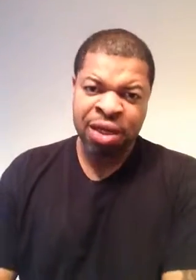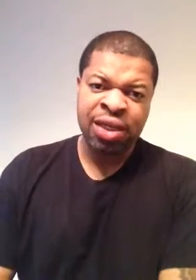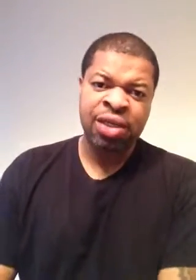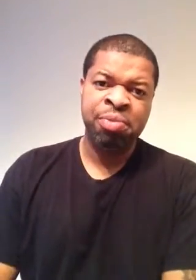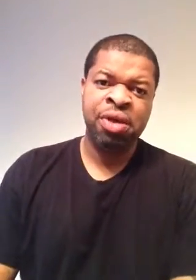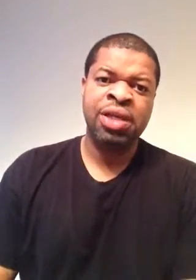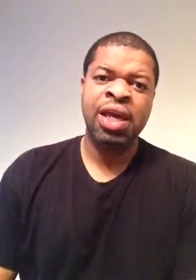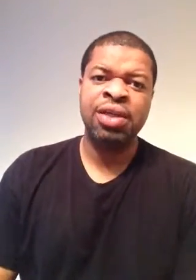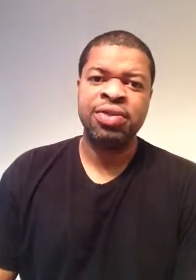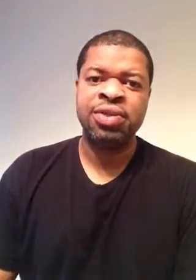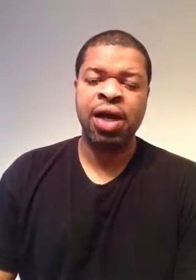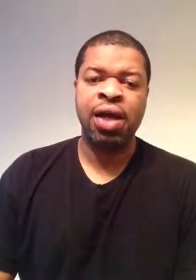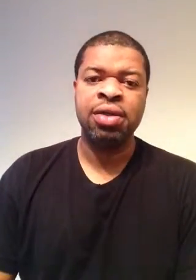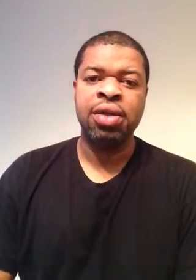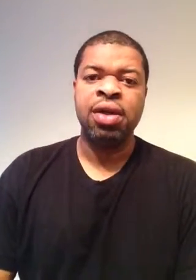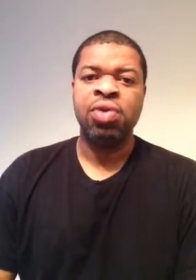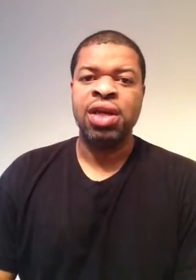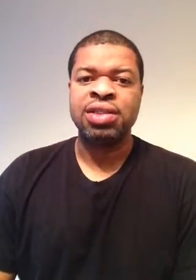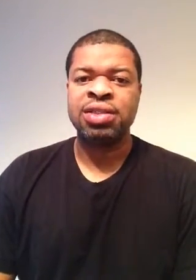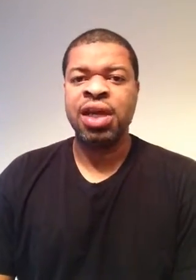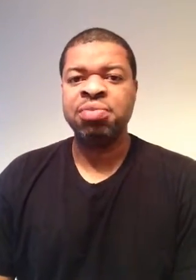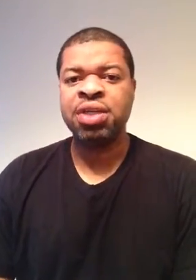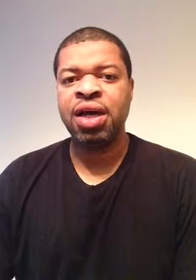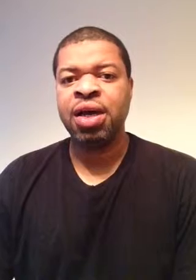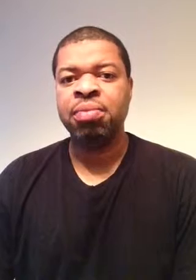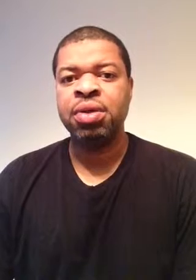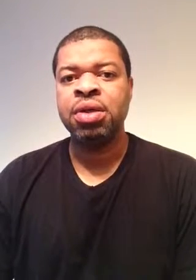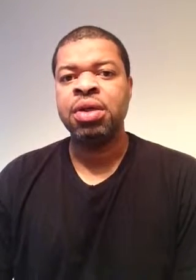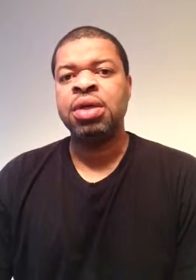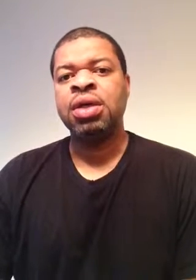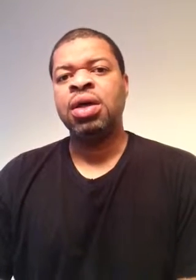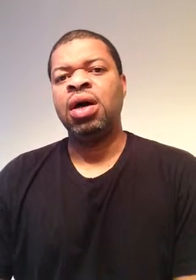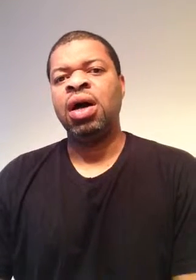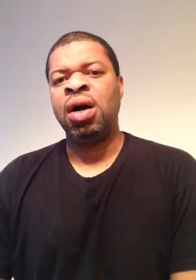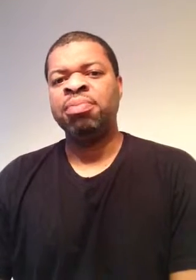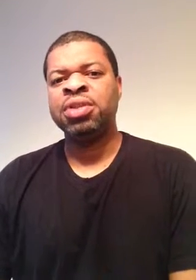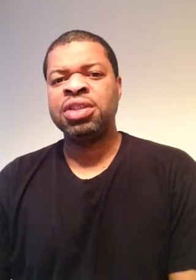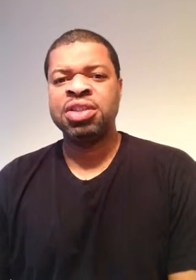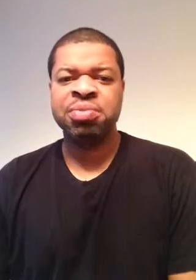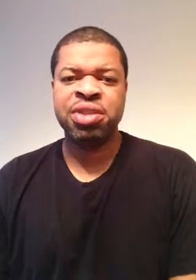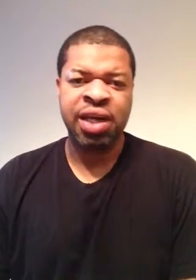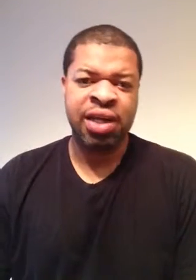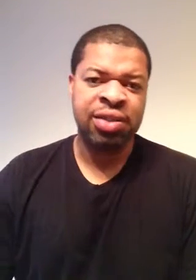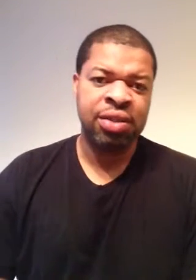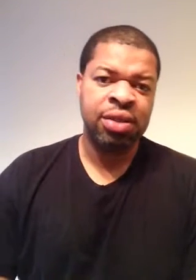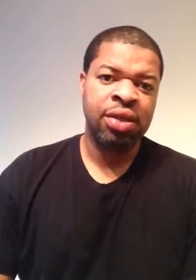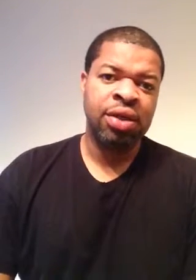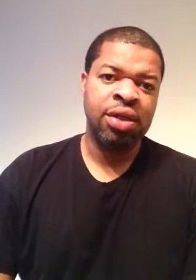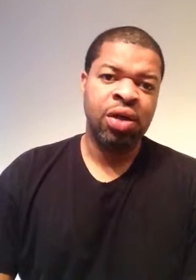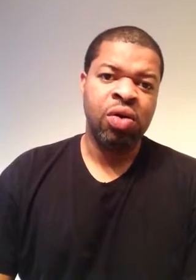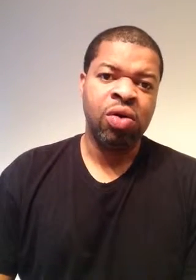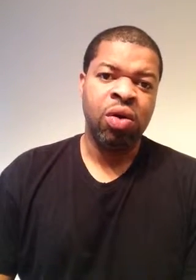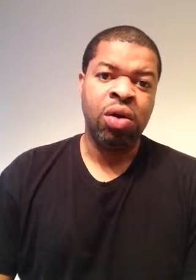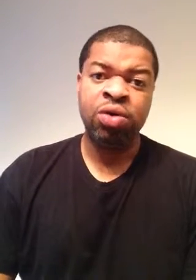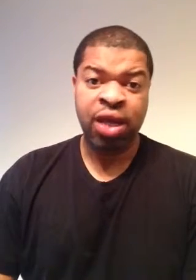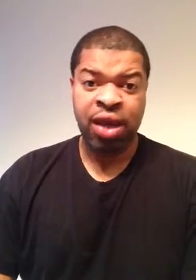publicly humiliating her son, when at the same time, the system says, you can't